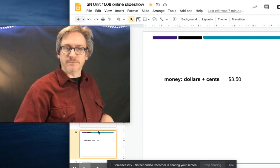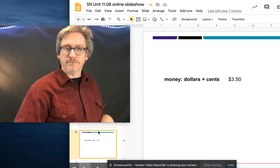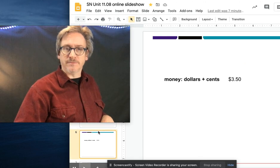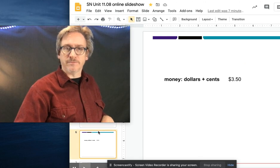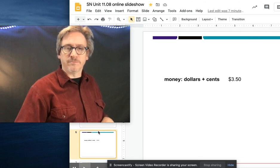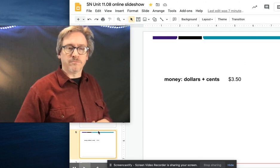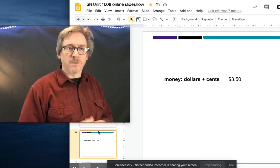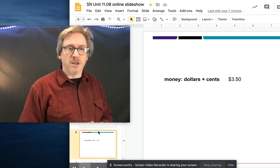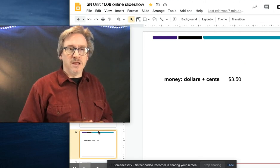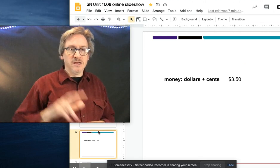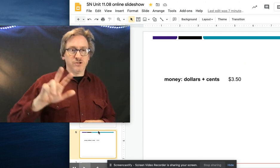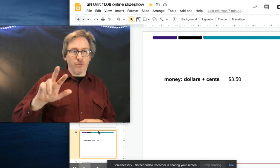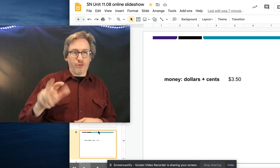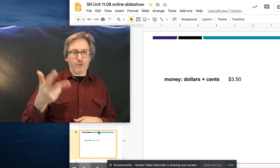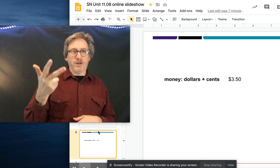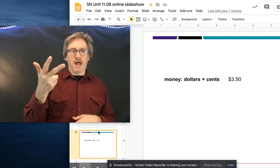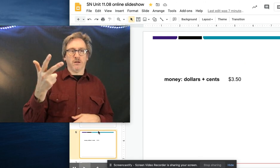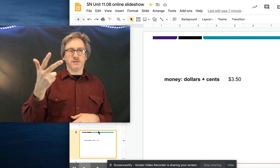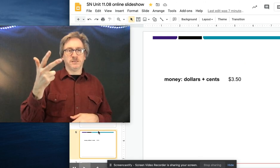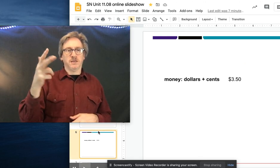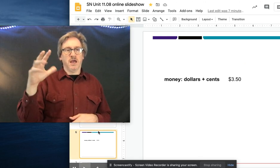cents. So